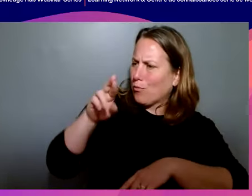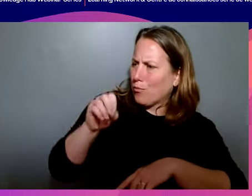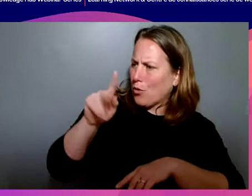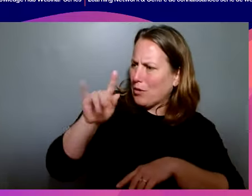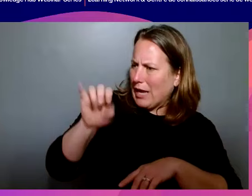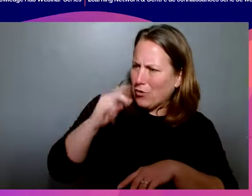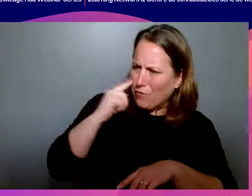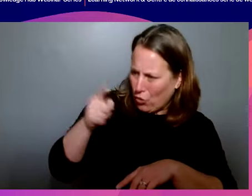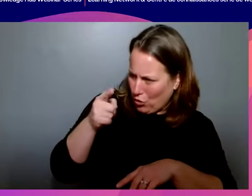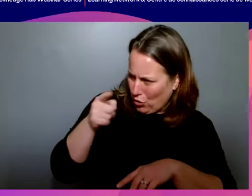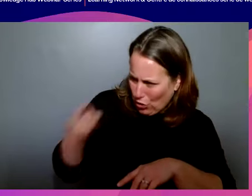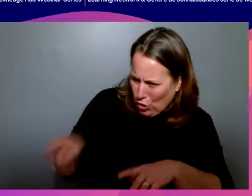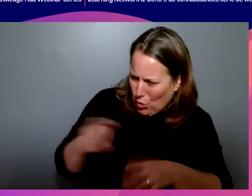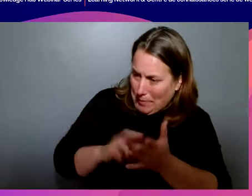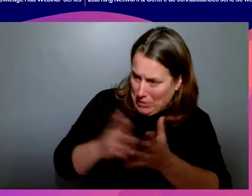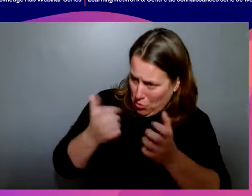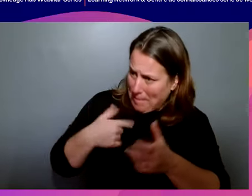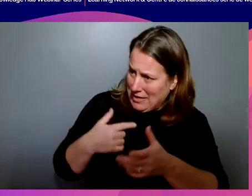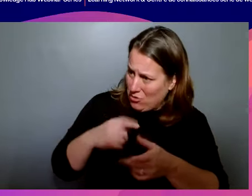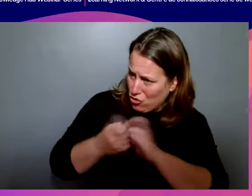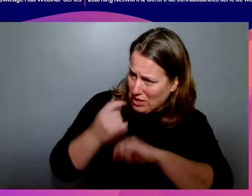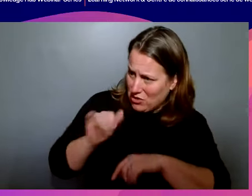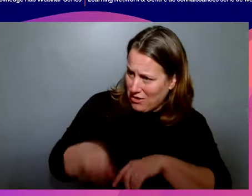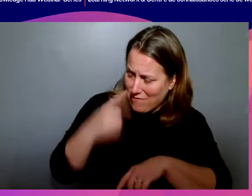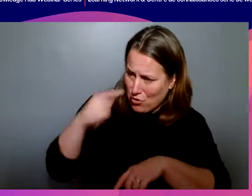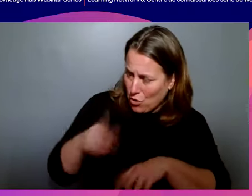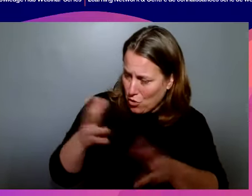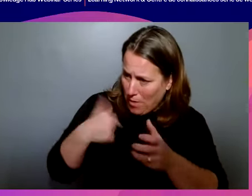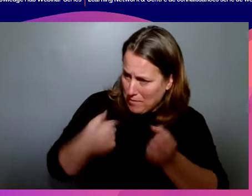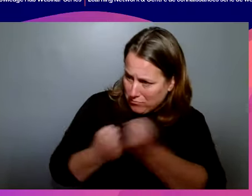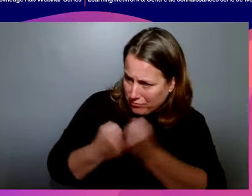like me to talk to them and say, you know, they